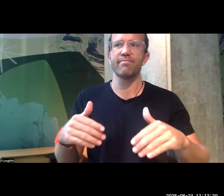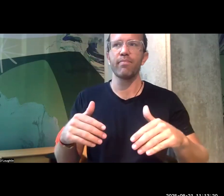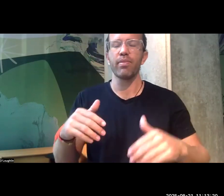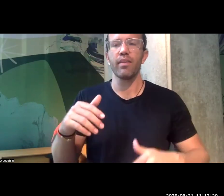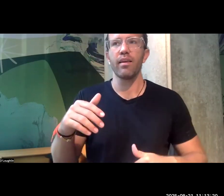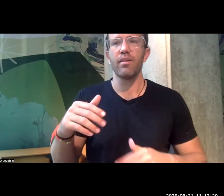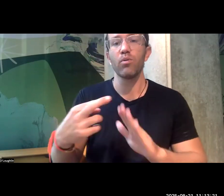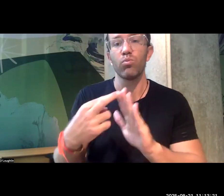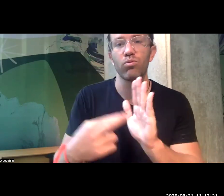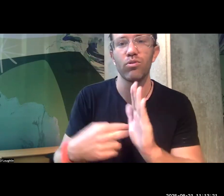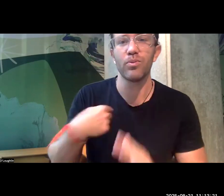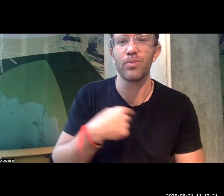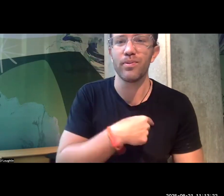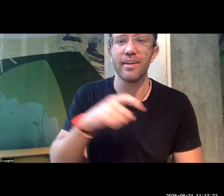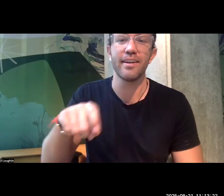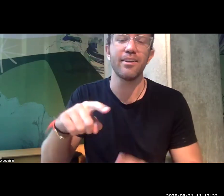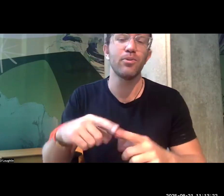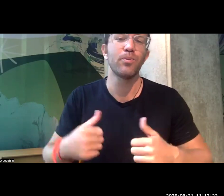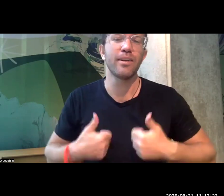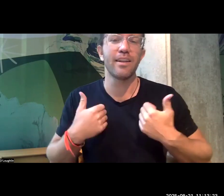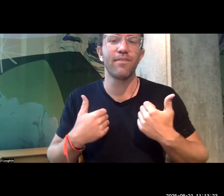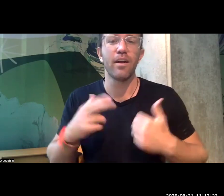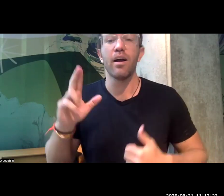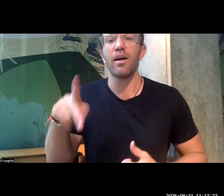all. And